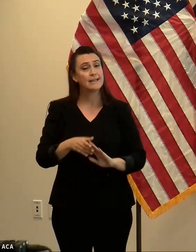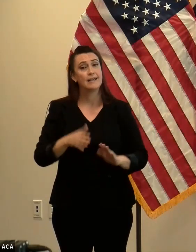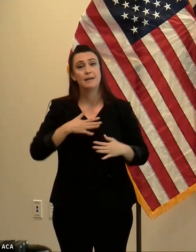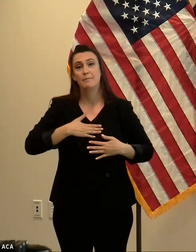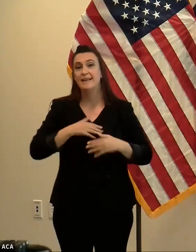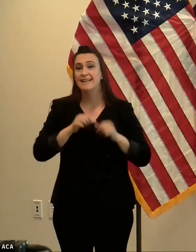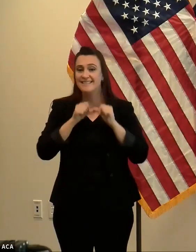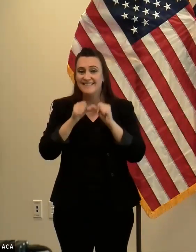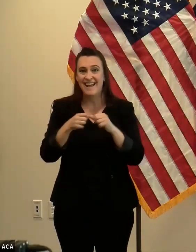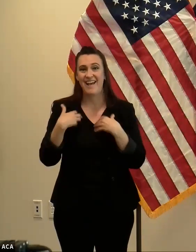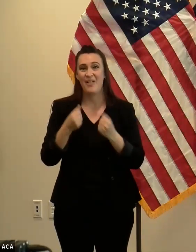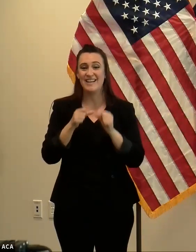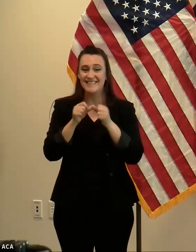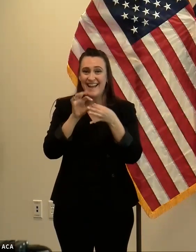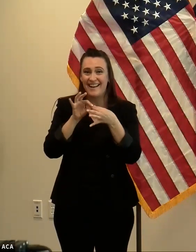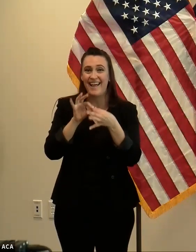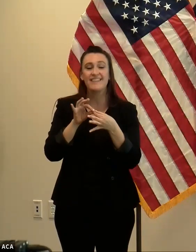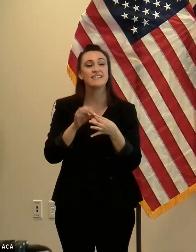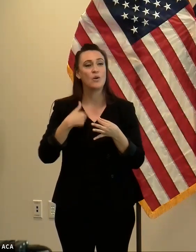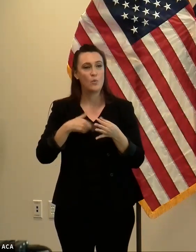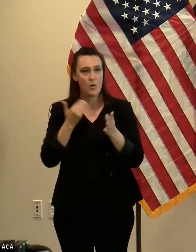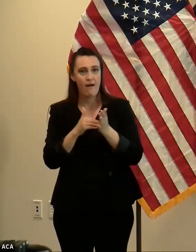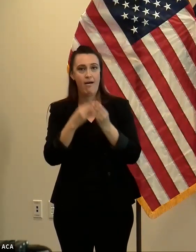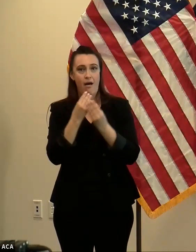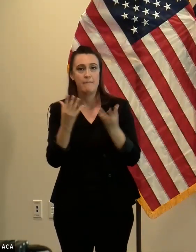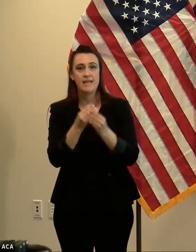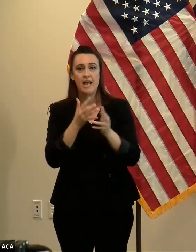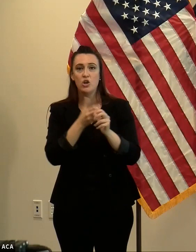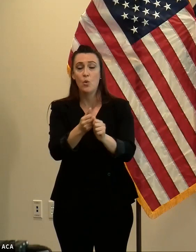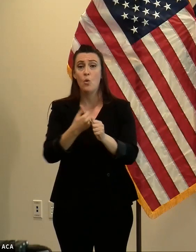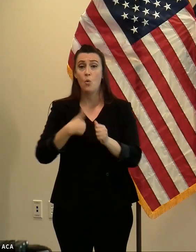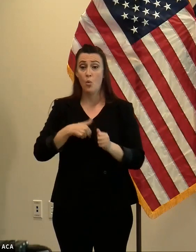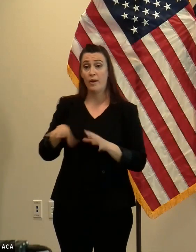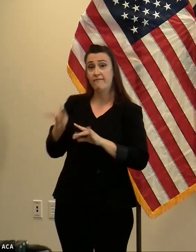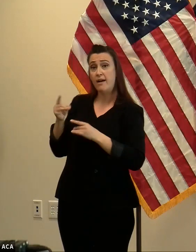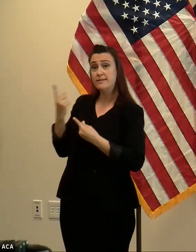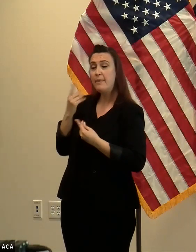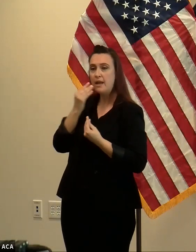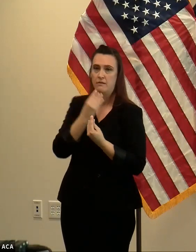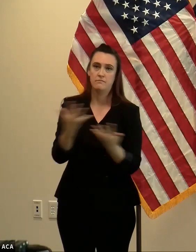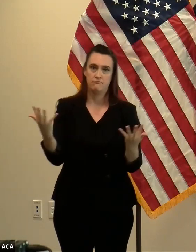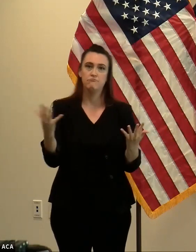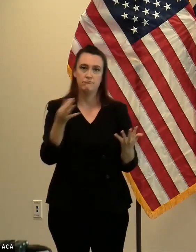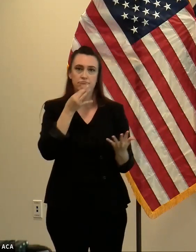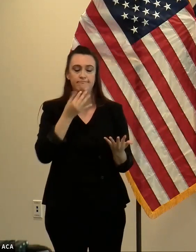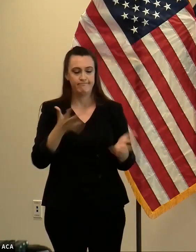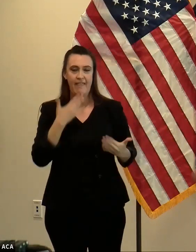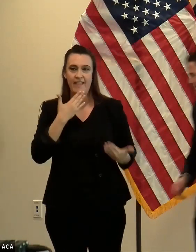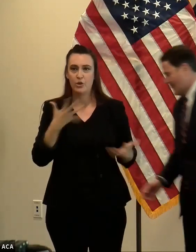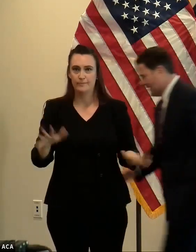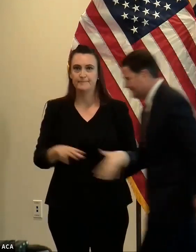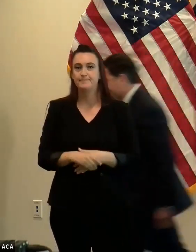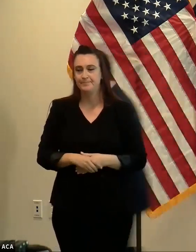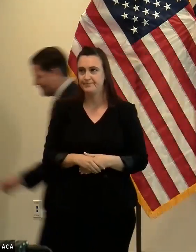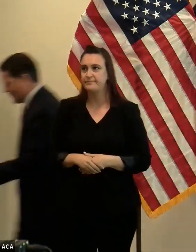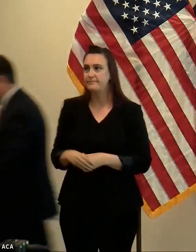stay connected, and we will regularly update you. When we know something, you're going to know something. Thanks very much.